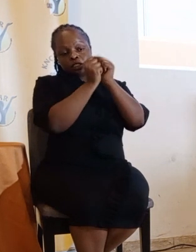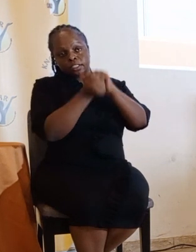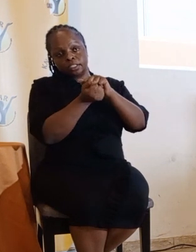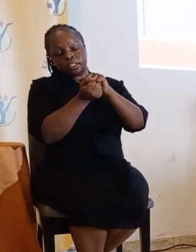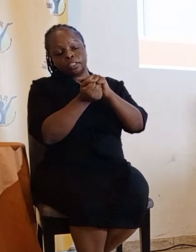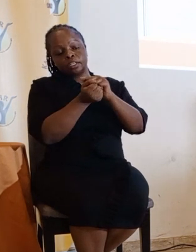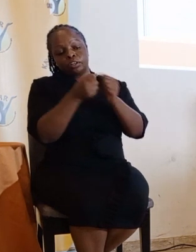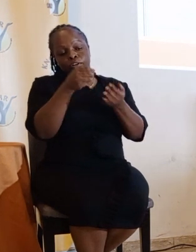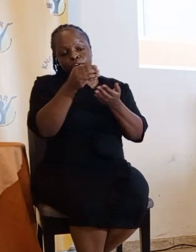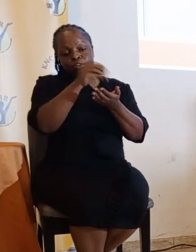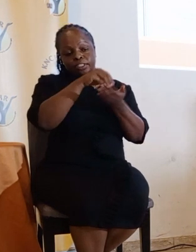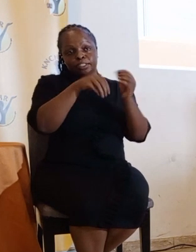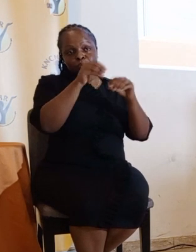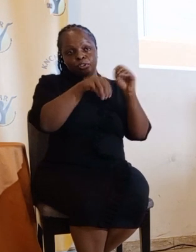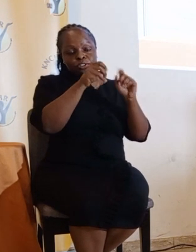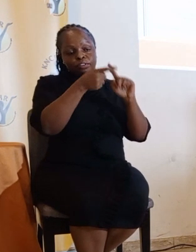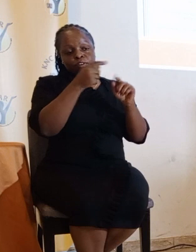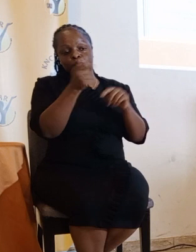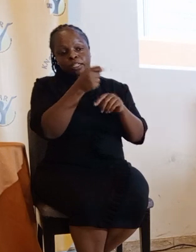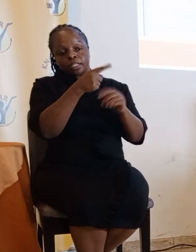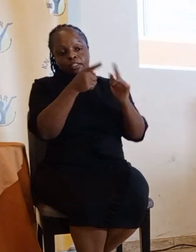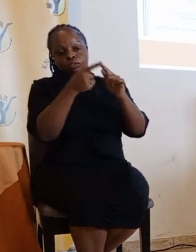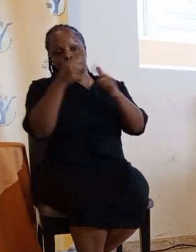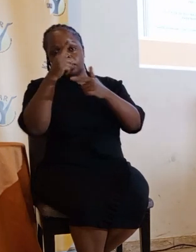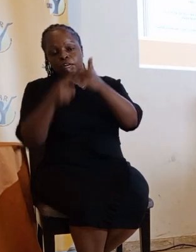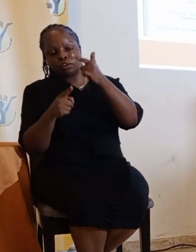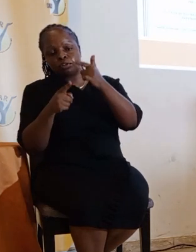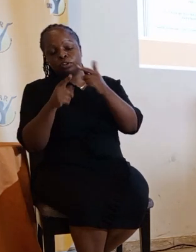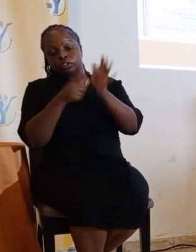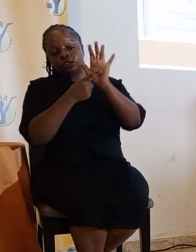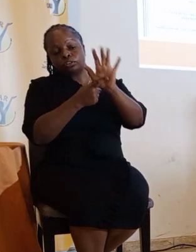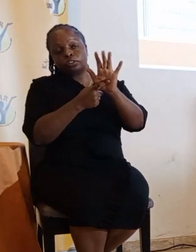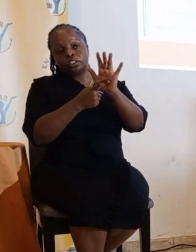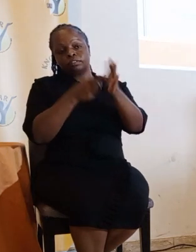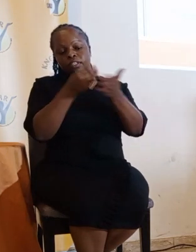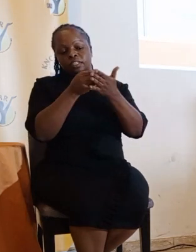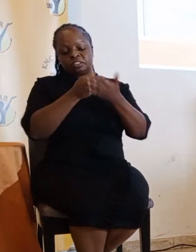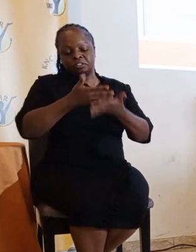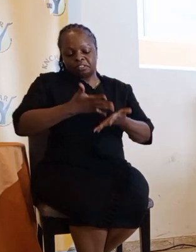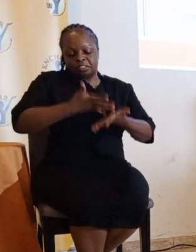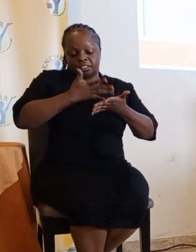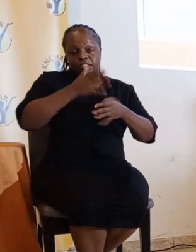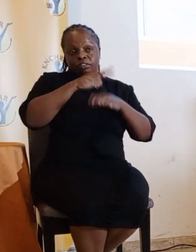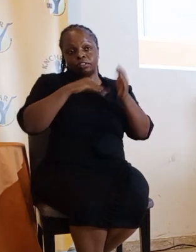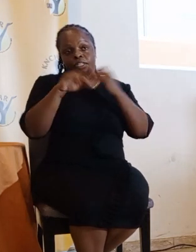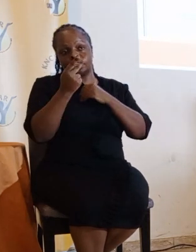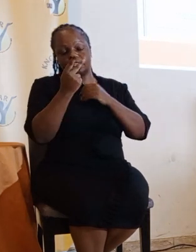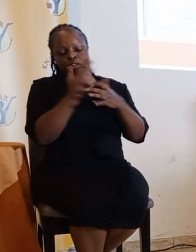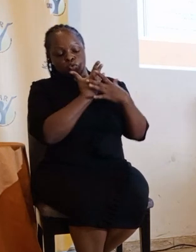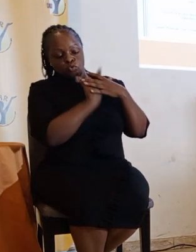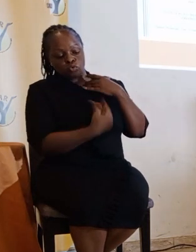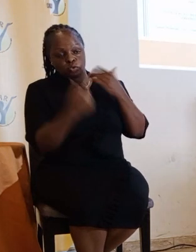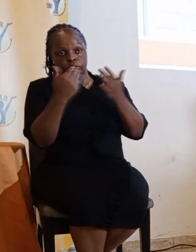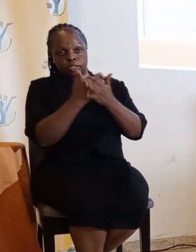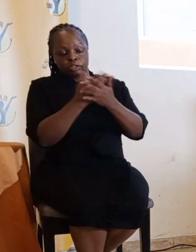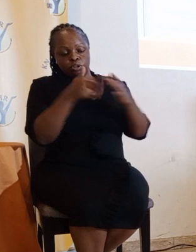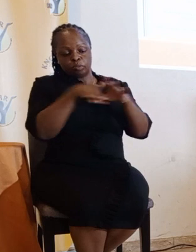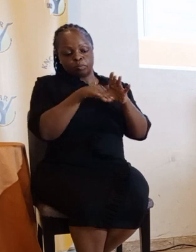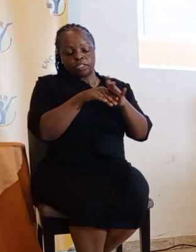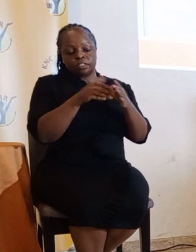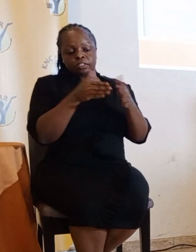monthly to annual will impose a great financial strain on Kenyans, thereby discouraging new membership and